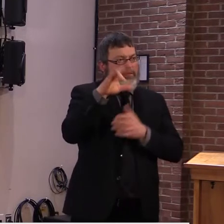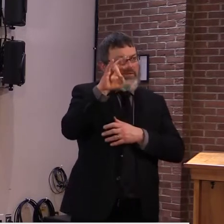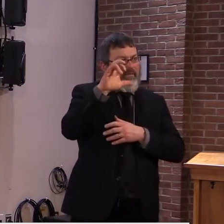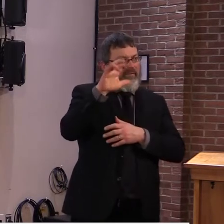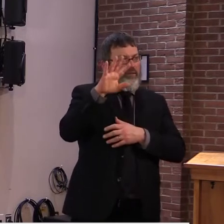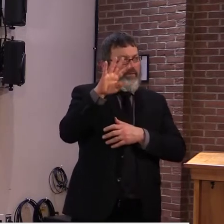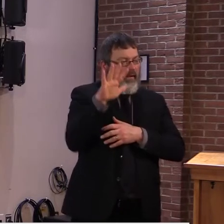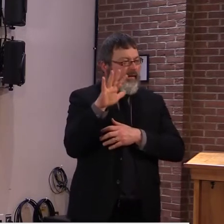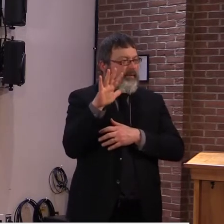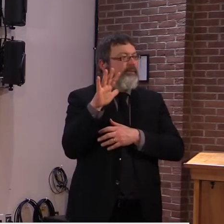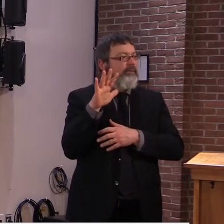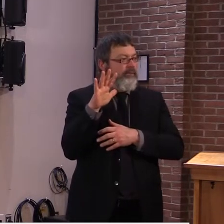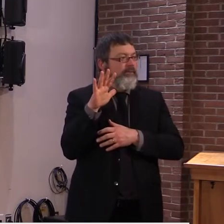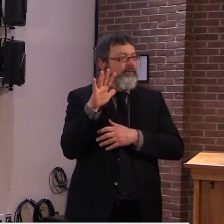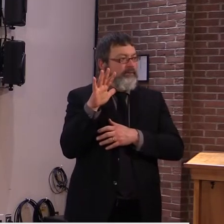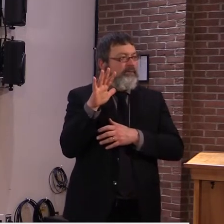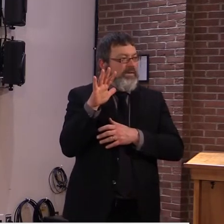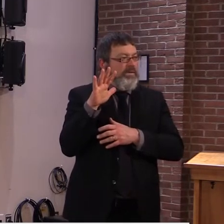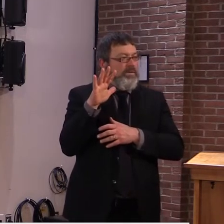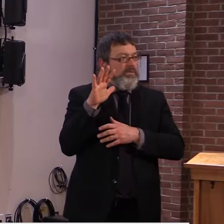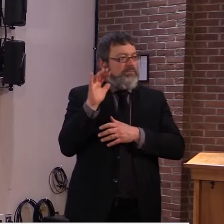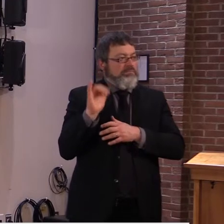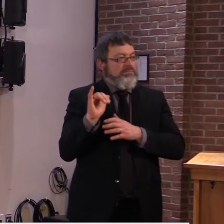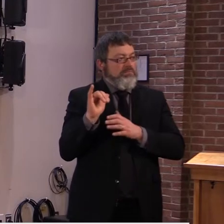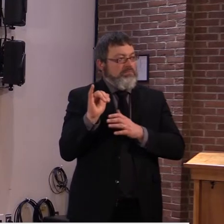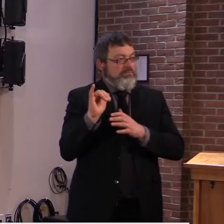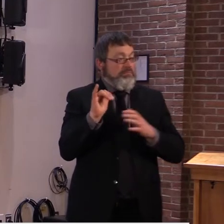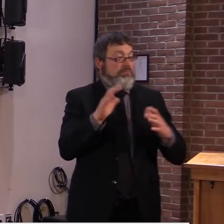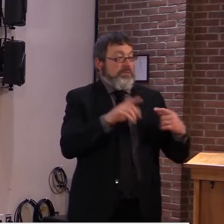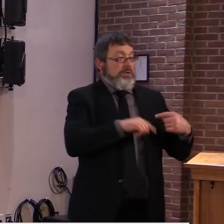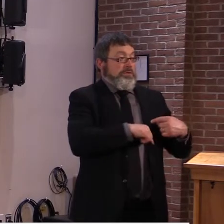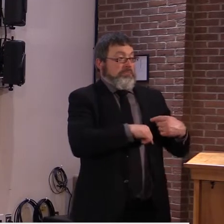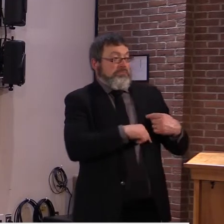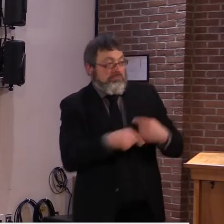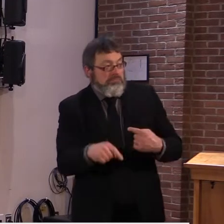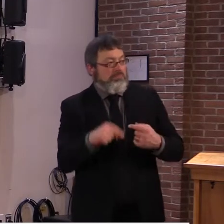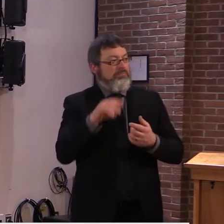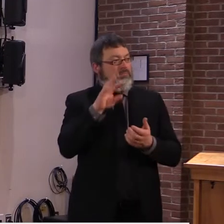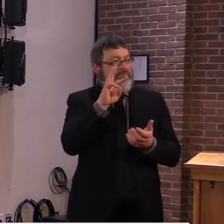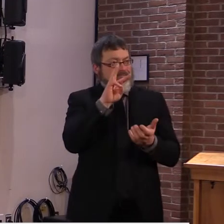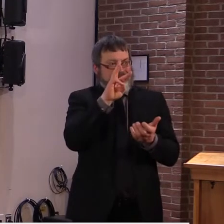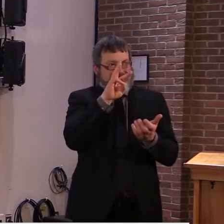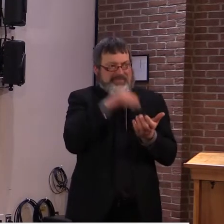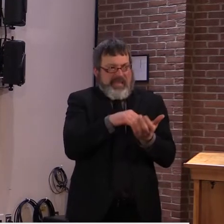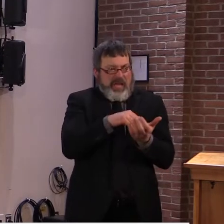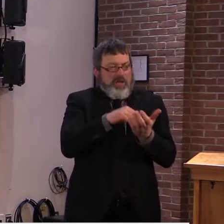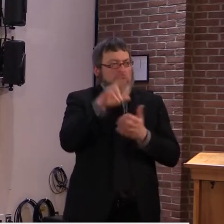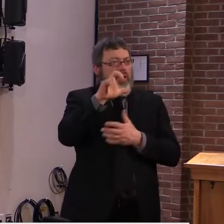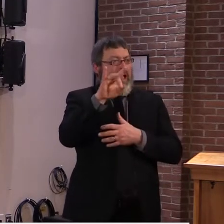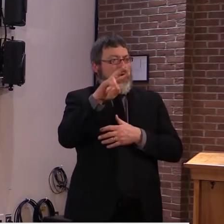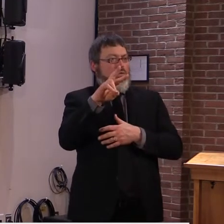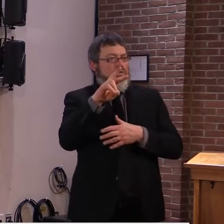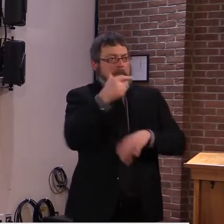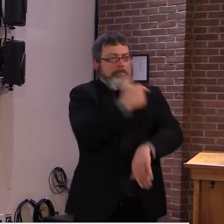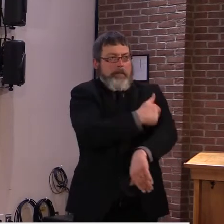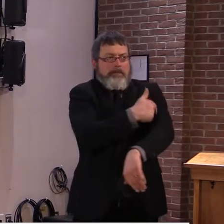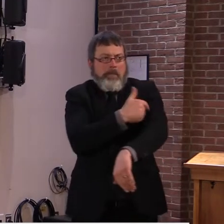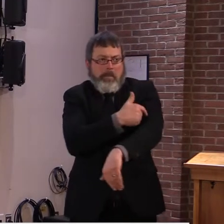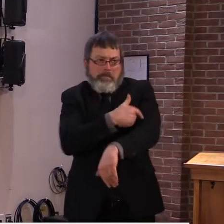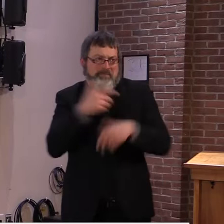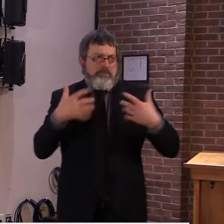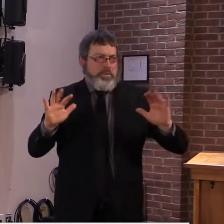6,382 COVID vaccine doses administered to Vermont residents. If you do the math, that's